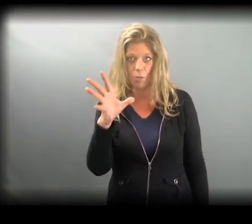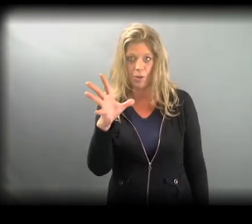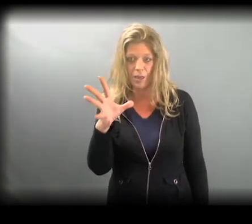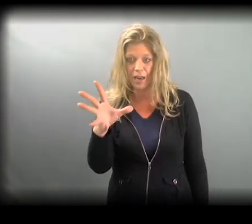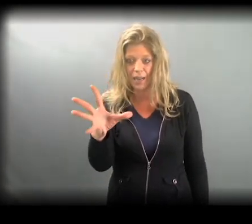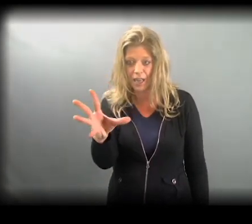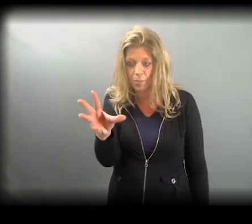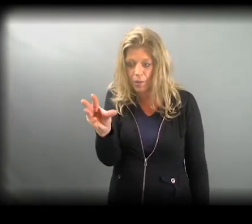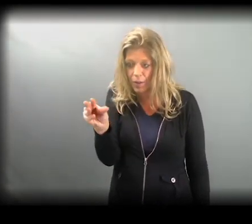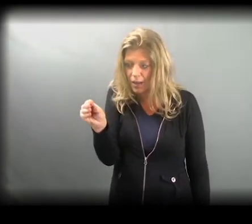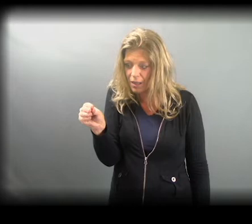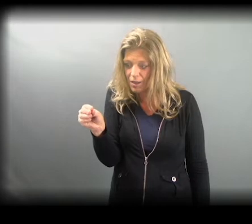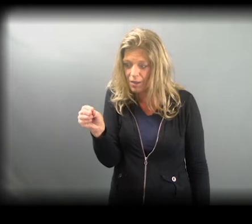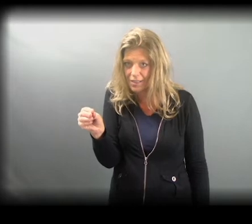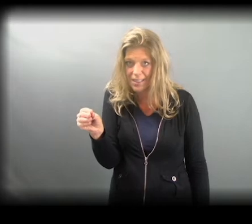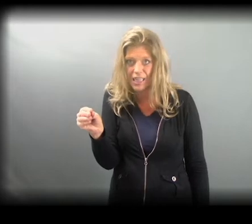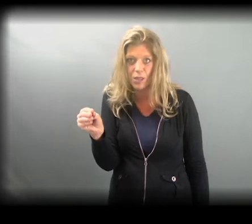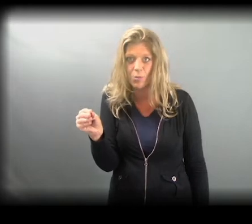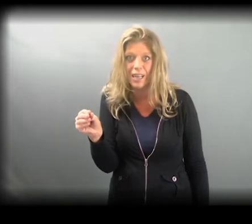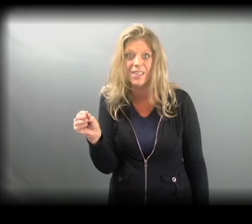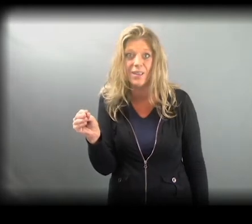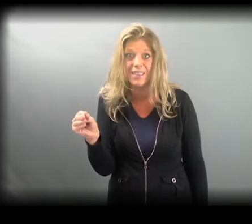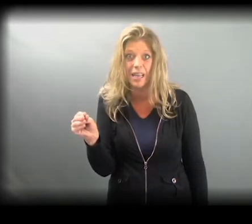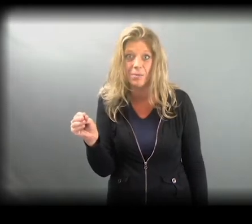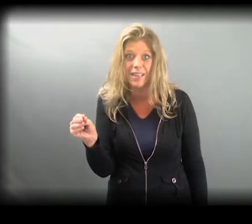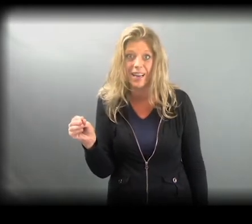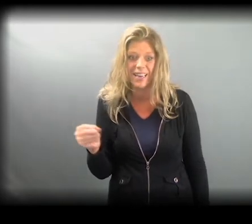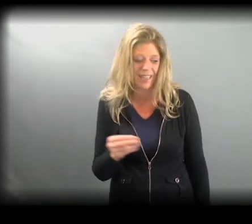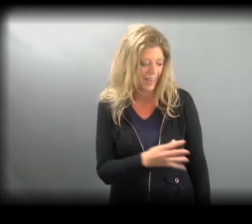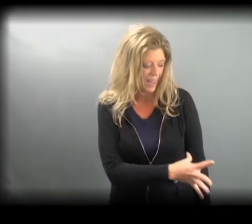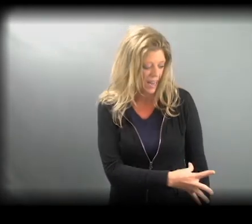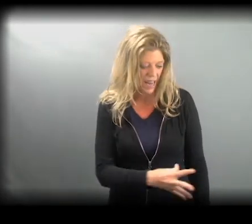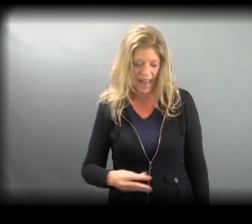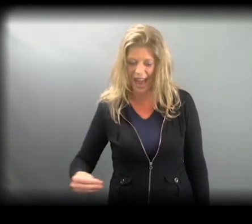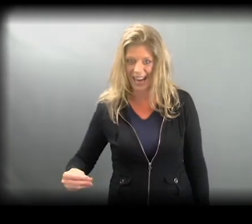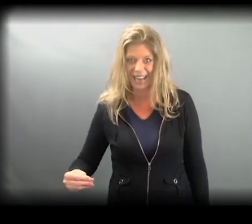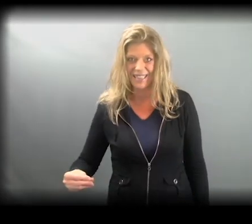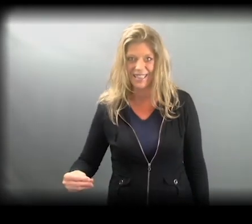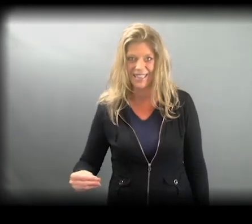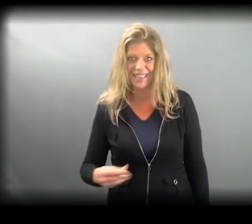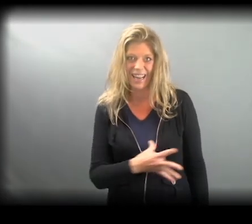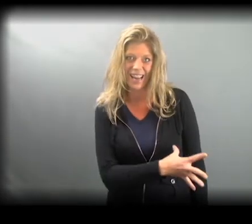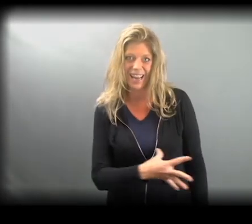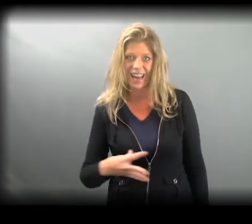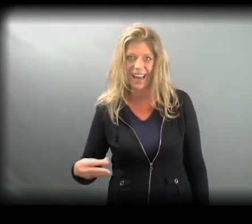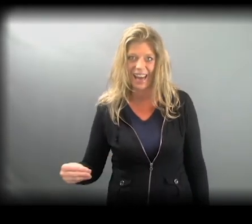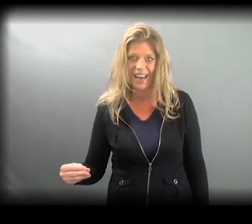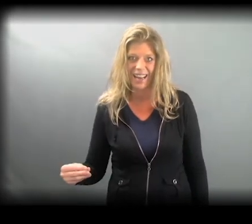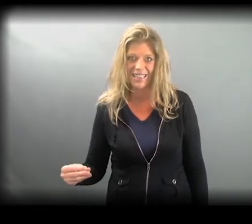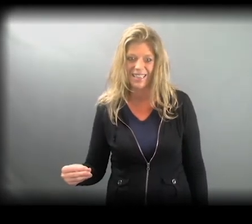open your hand up and then close it as you bring it to the same side. And